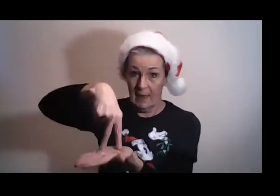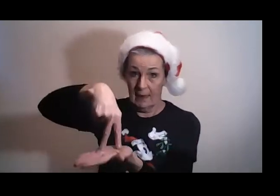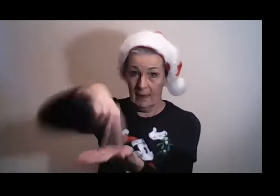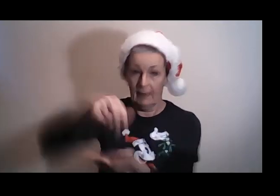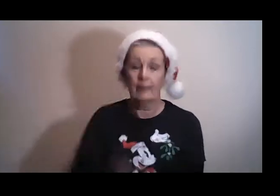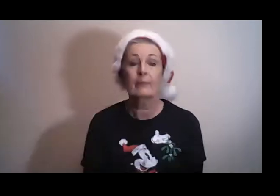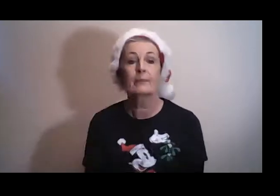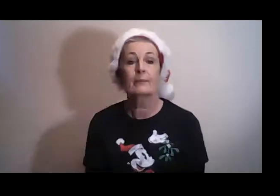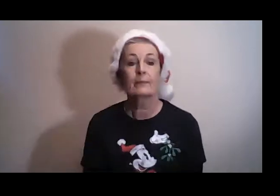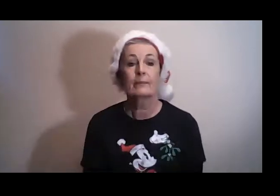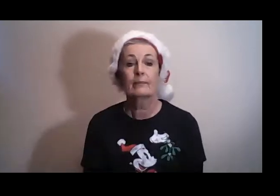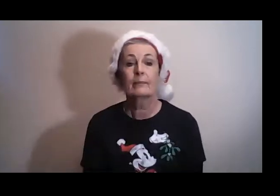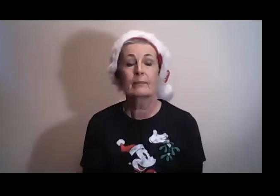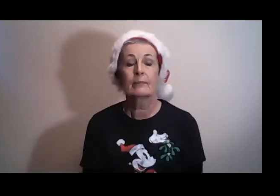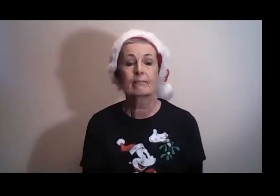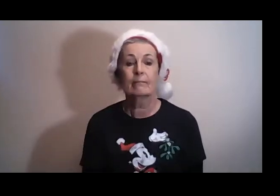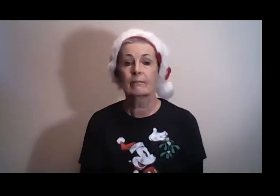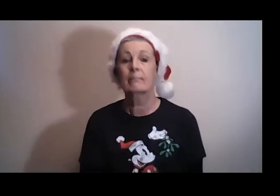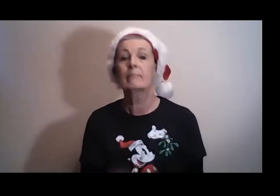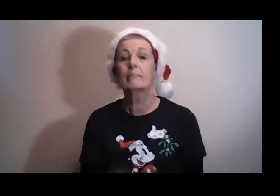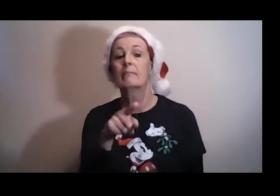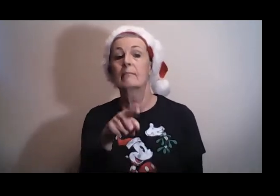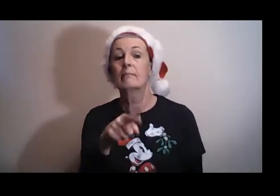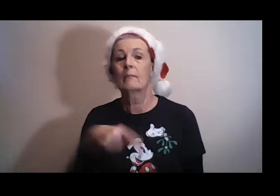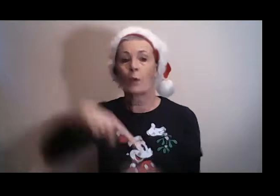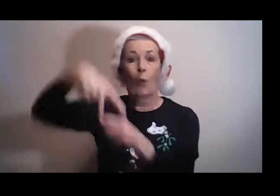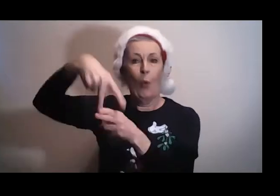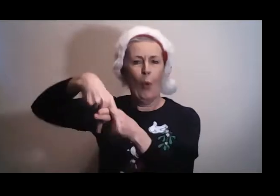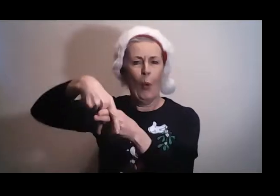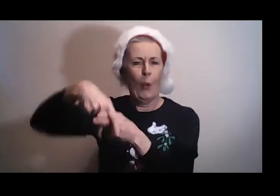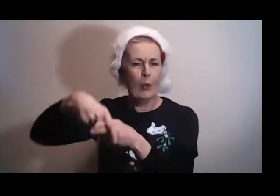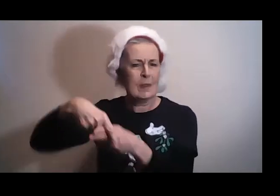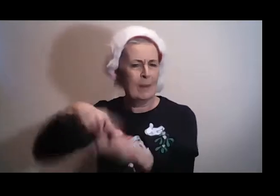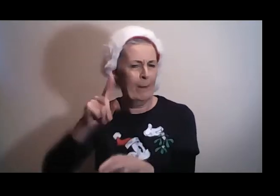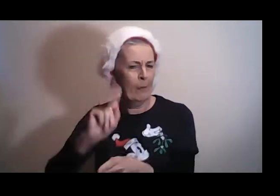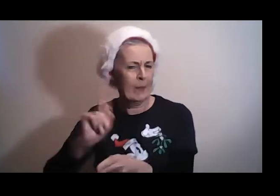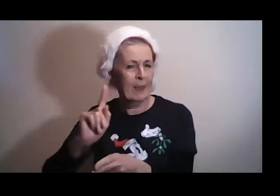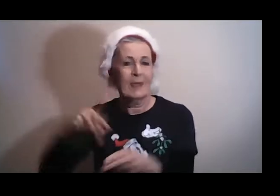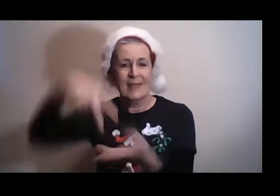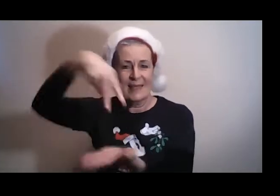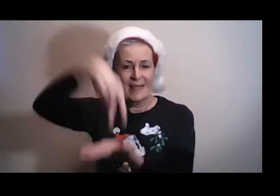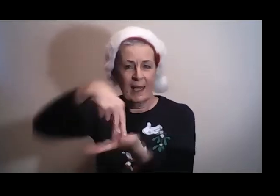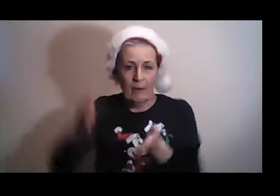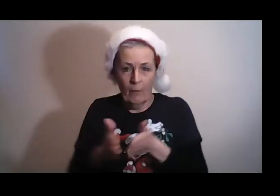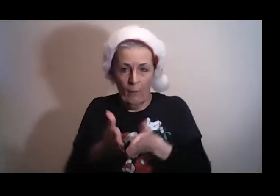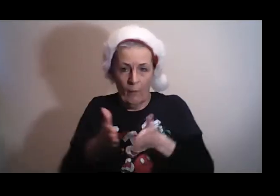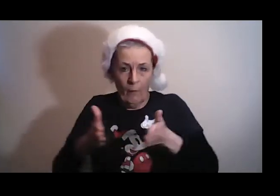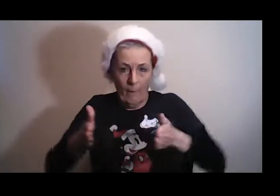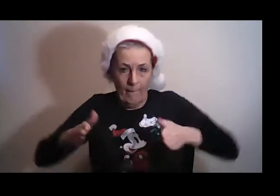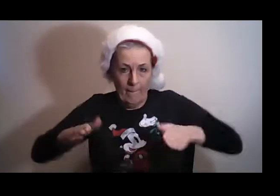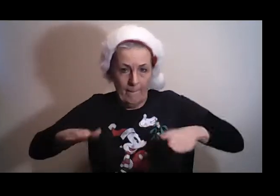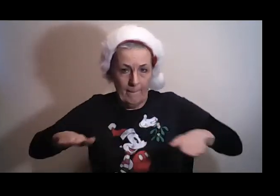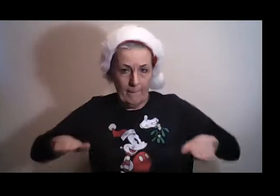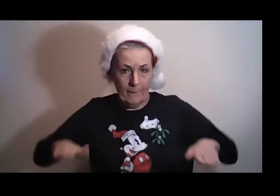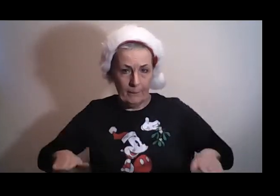And horse stance means your legs are further than shoulder width apart. You sink into your knees,